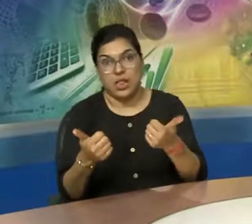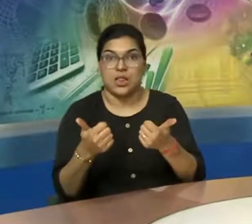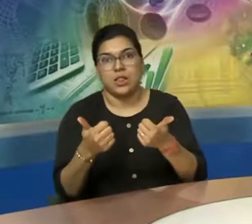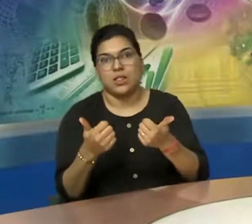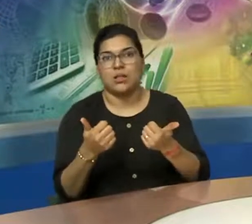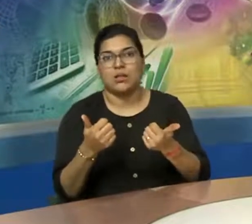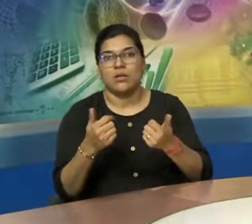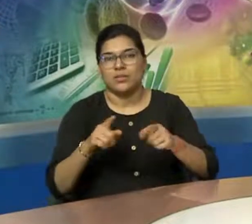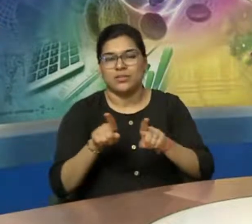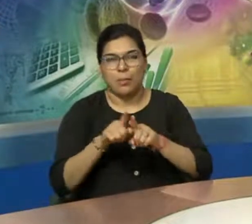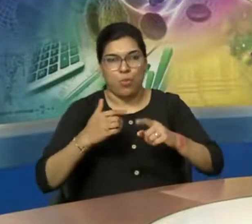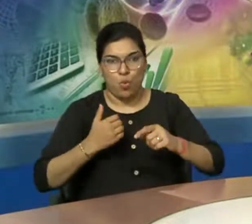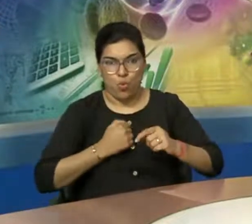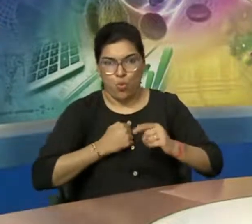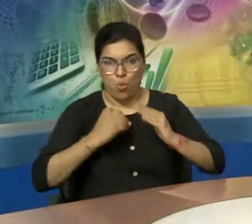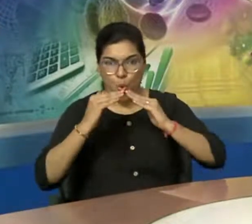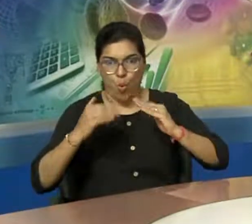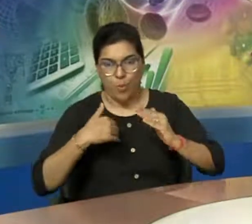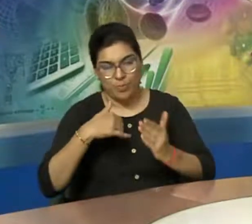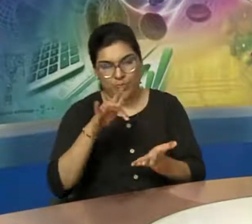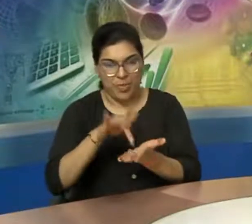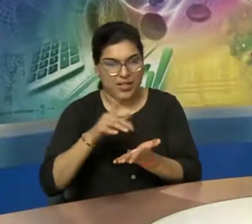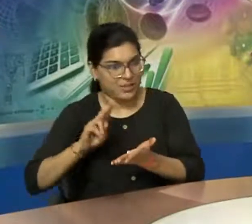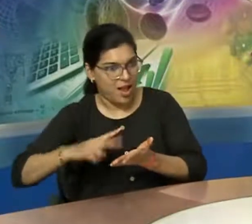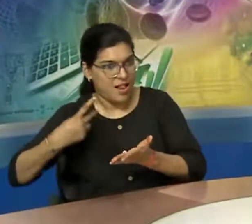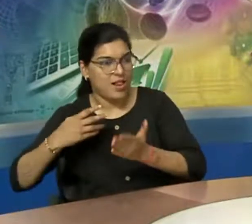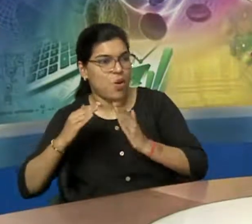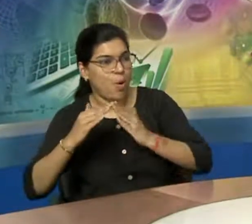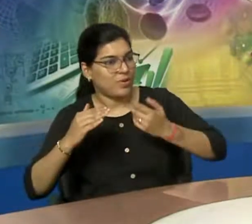another until one is displaced.